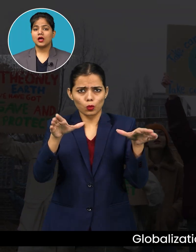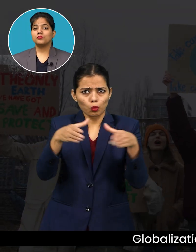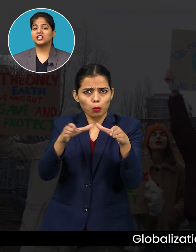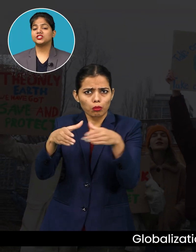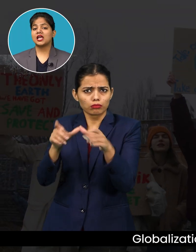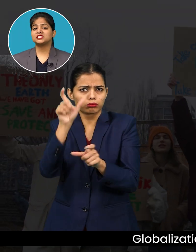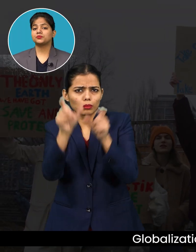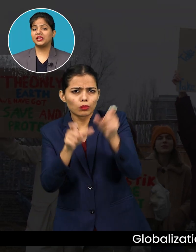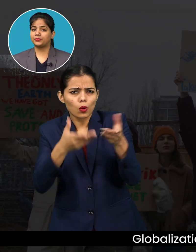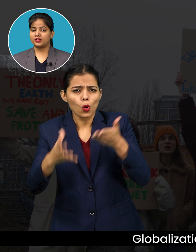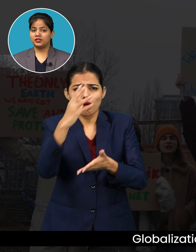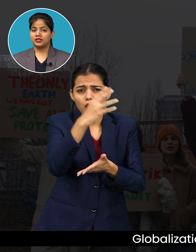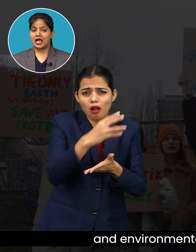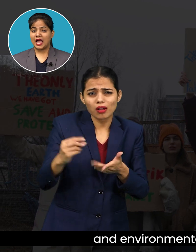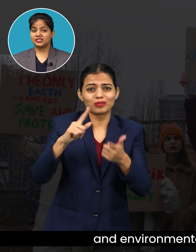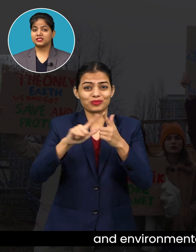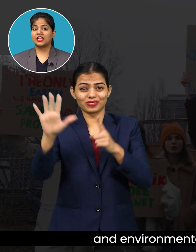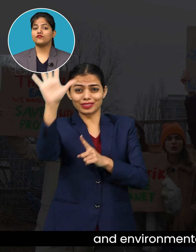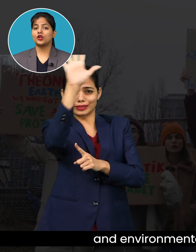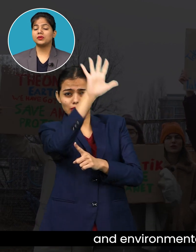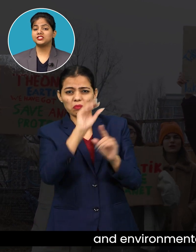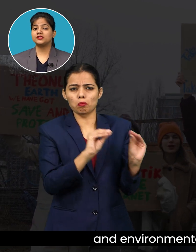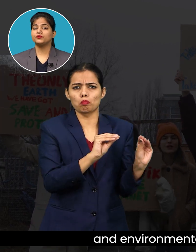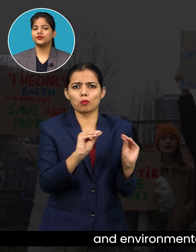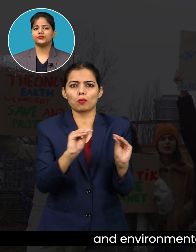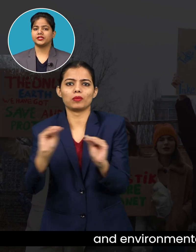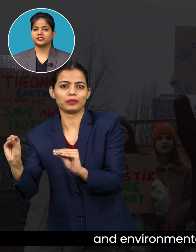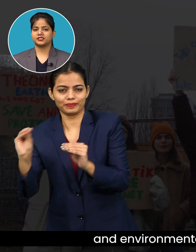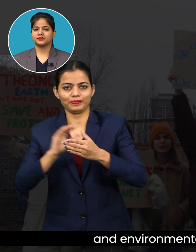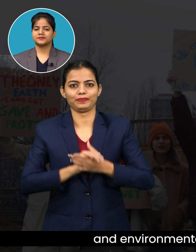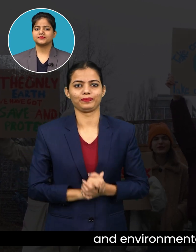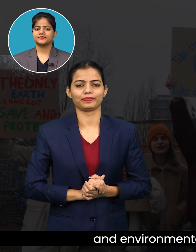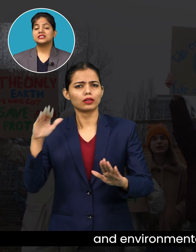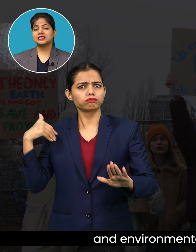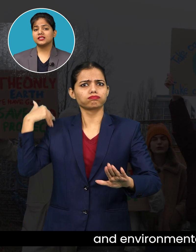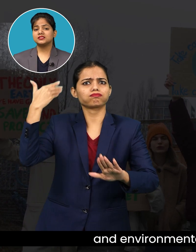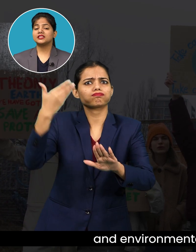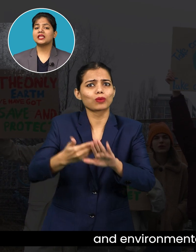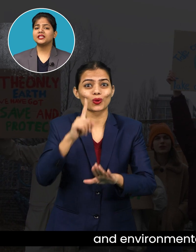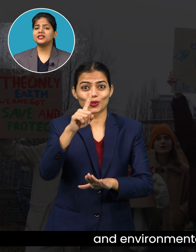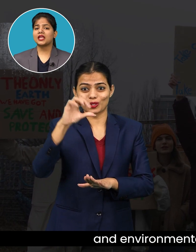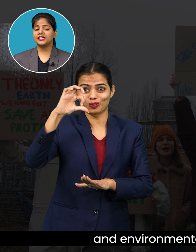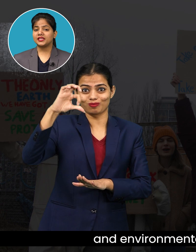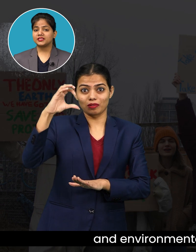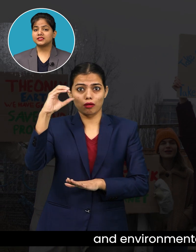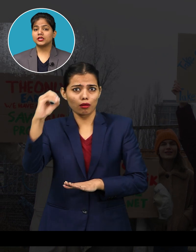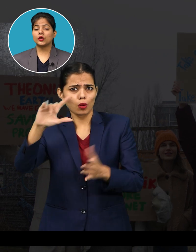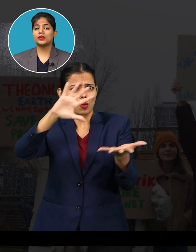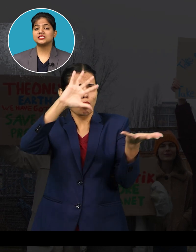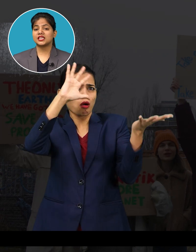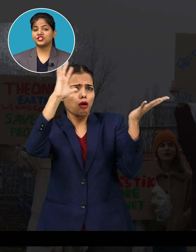Globalization, marginalized people, and environmental movements. Since the